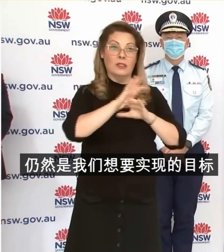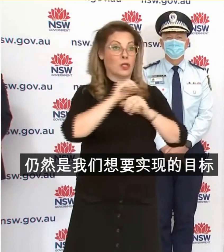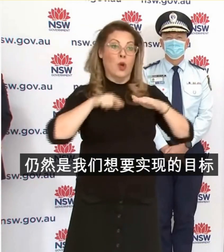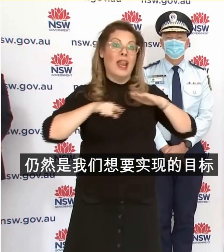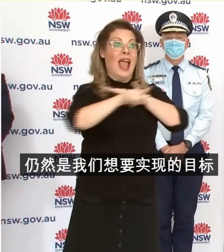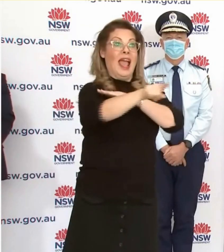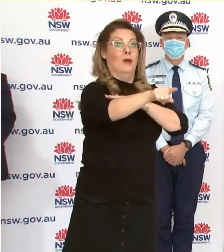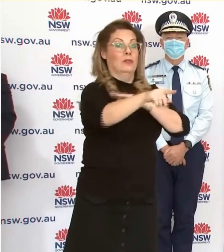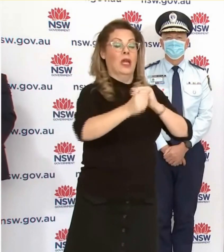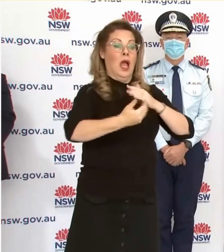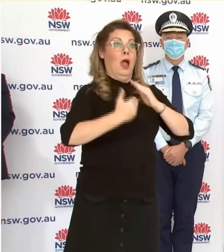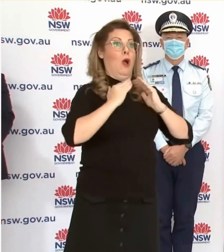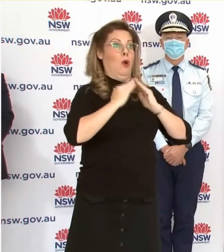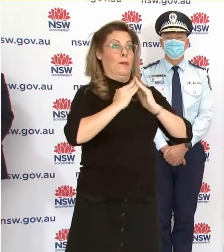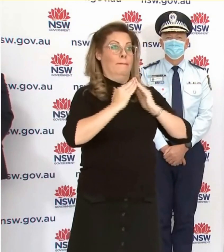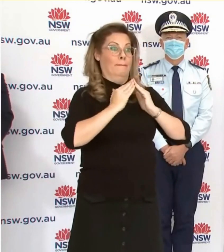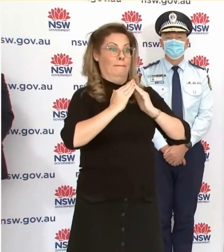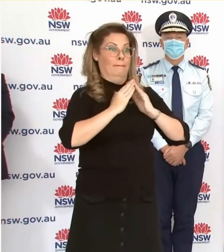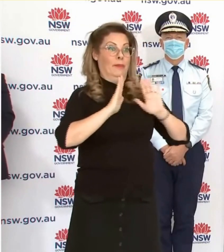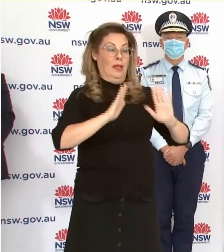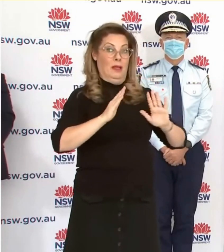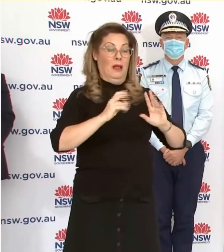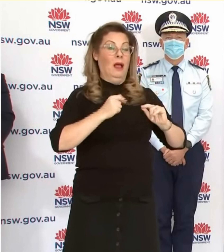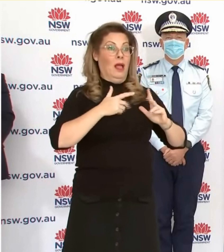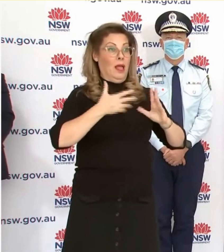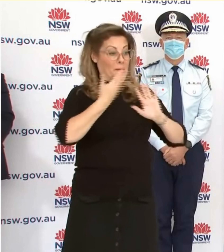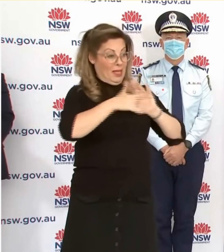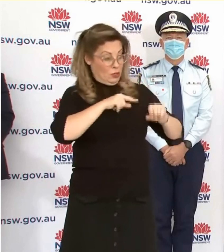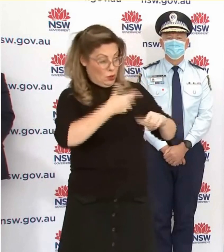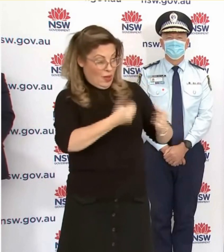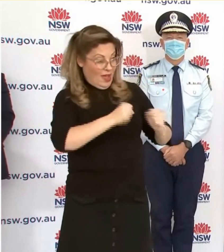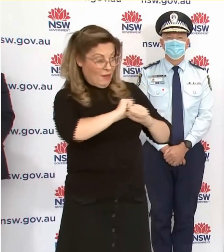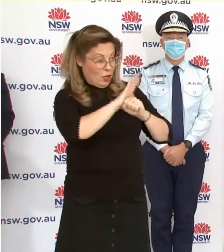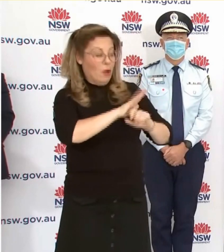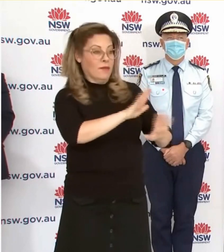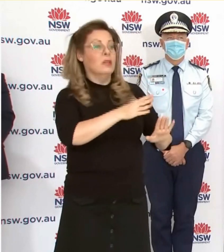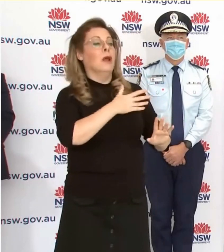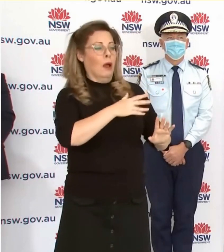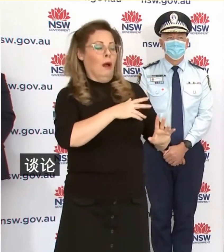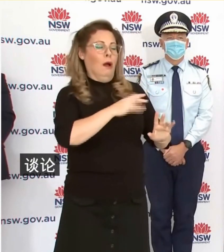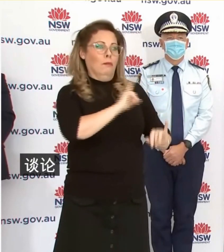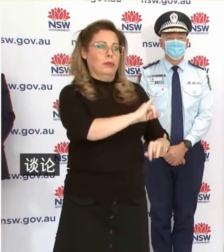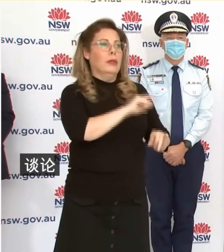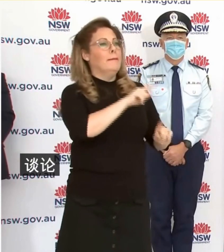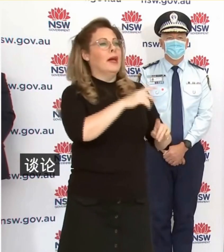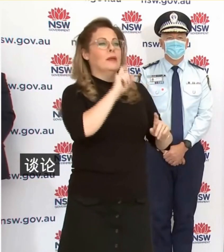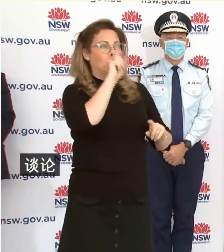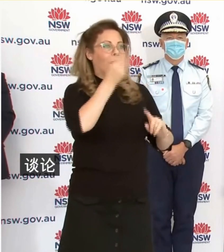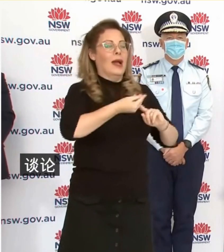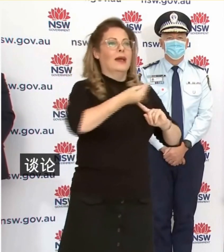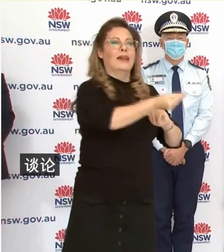want to make that very clear. But to suggest that we'll have zero all the time across Australia with Delta